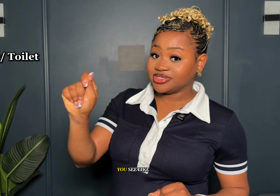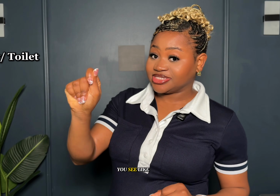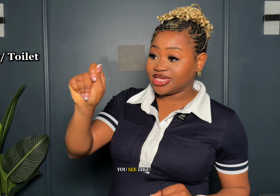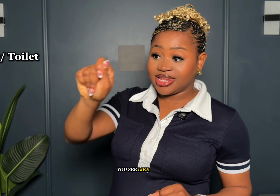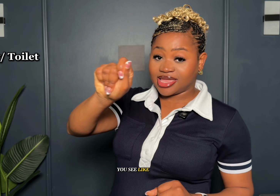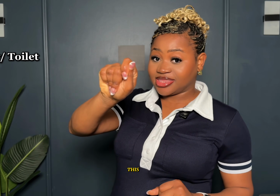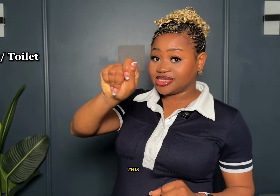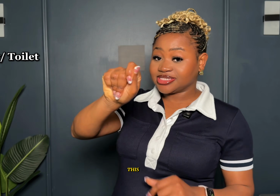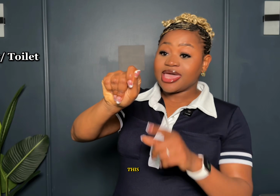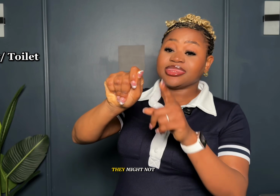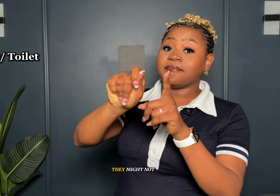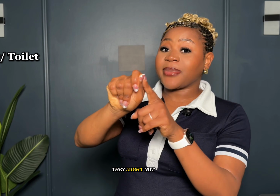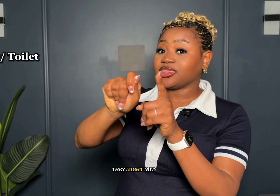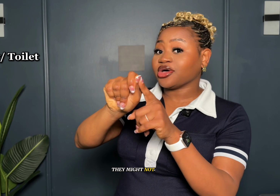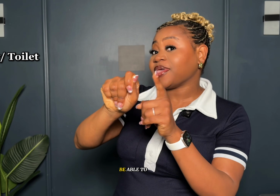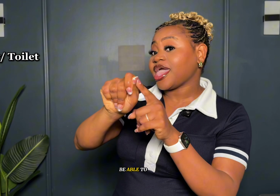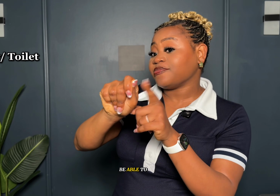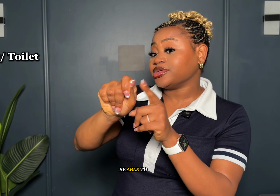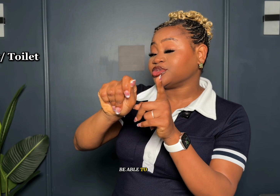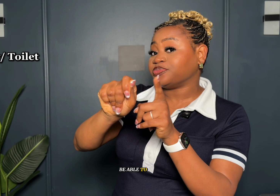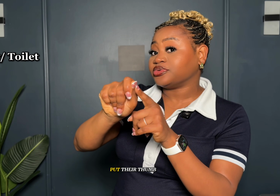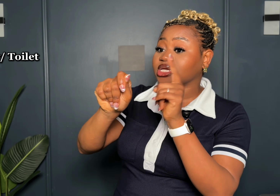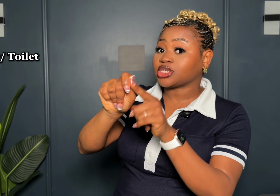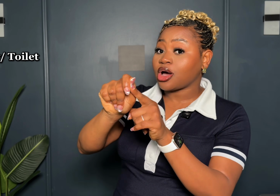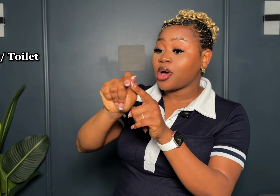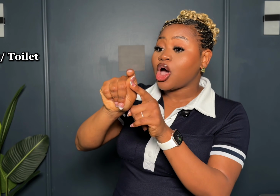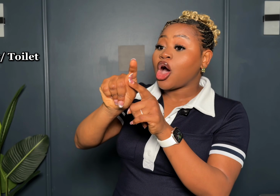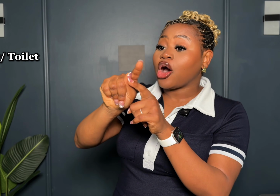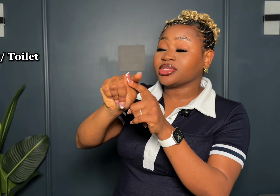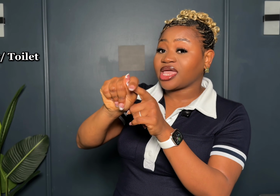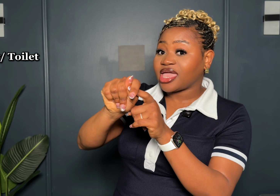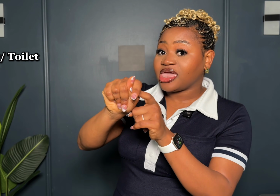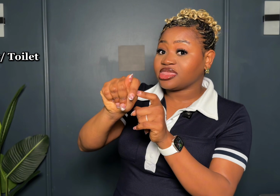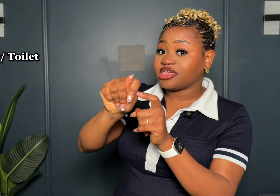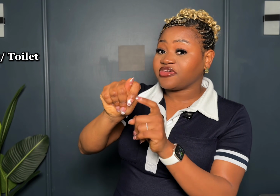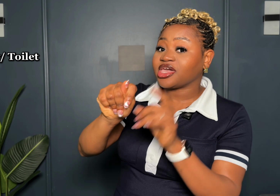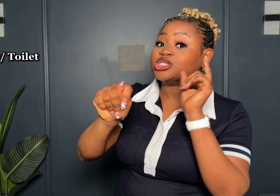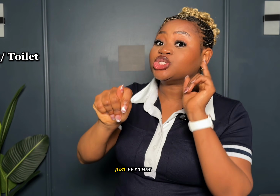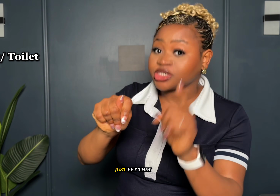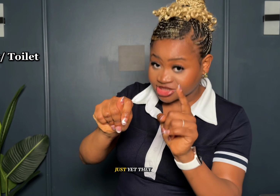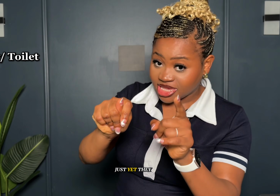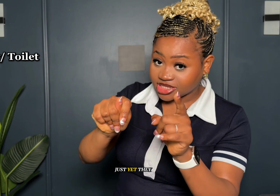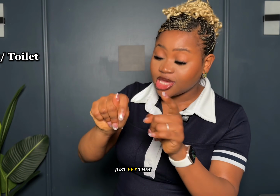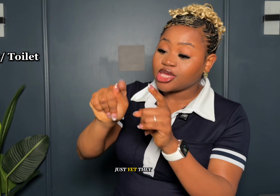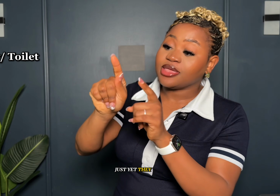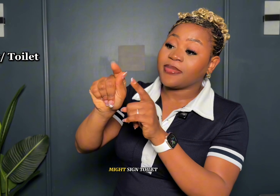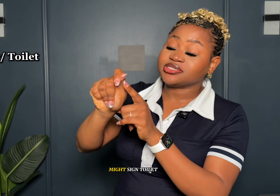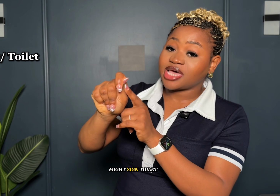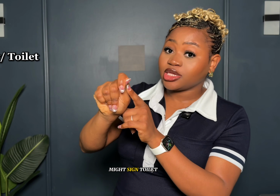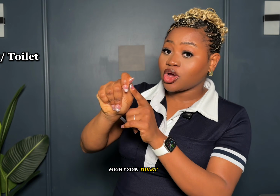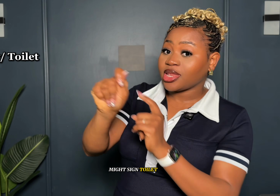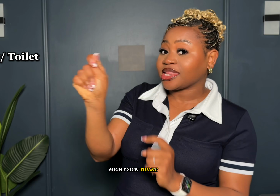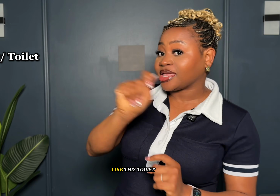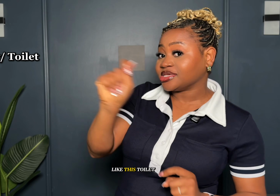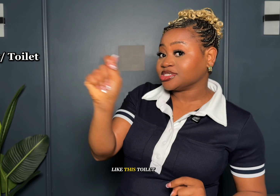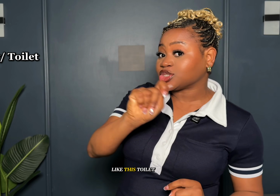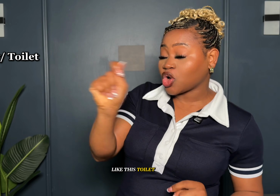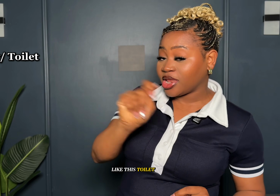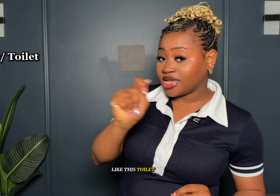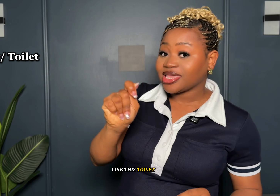see, like this. They might not be able to put their thumb under the index finger just yet. They might sign toilet like this, toilet.